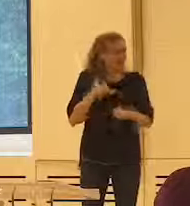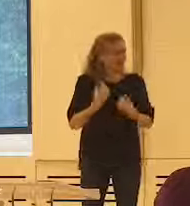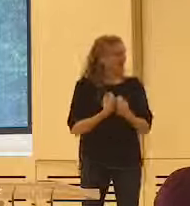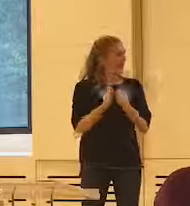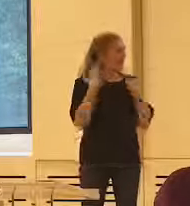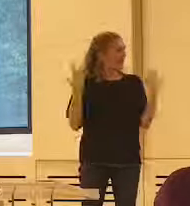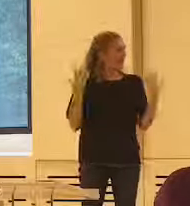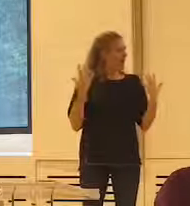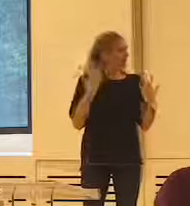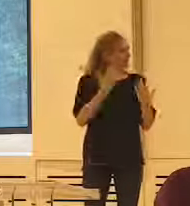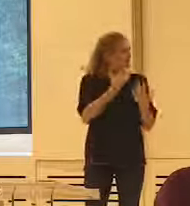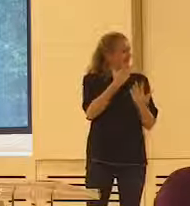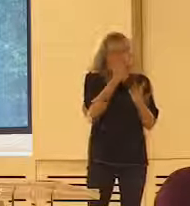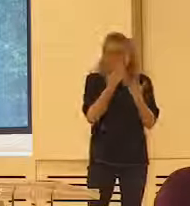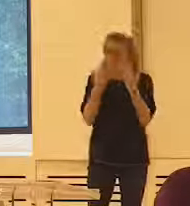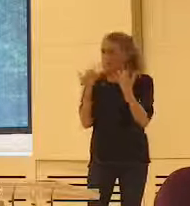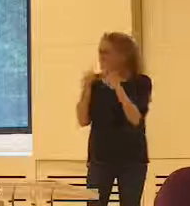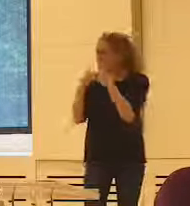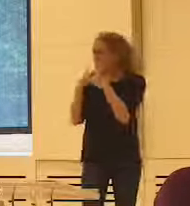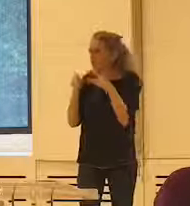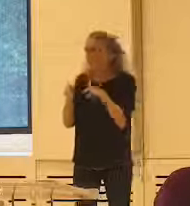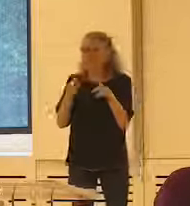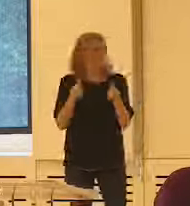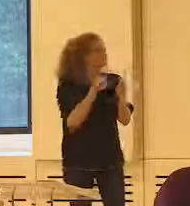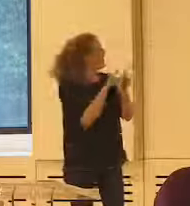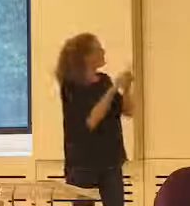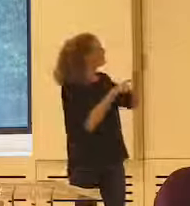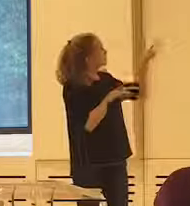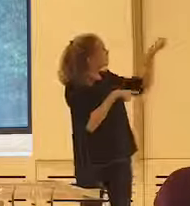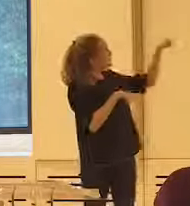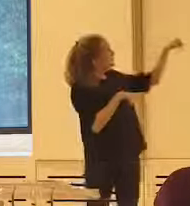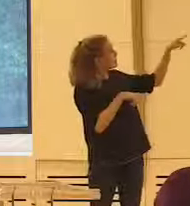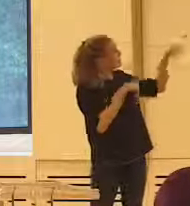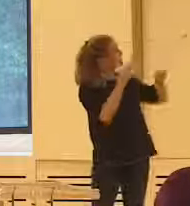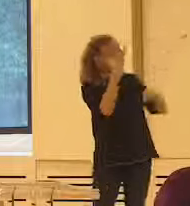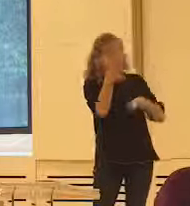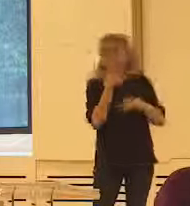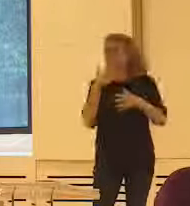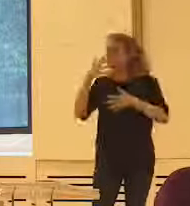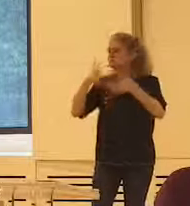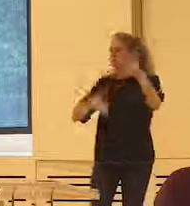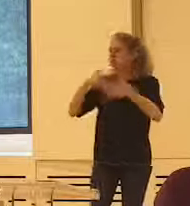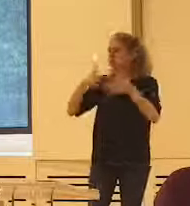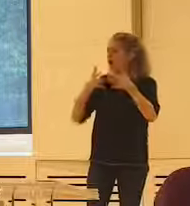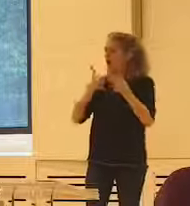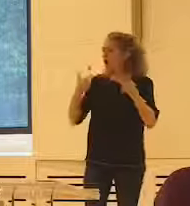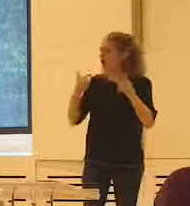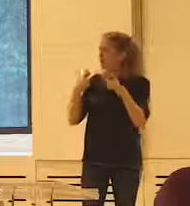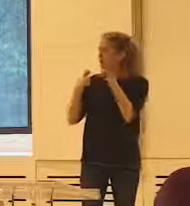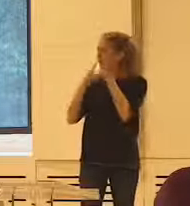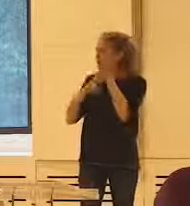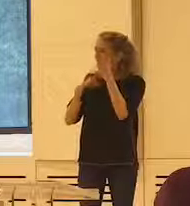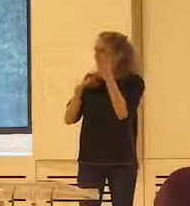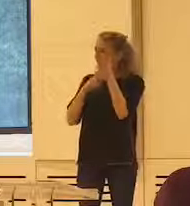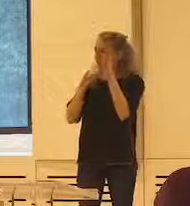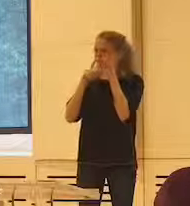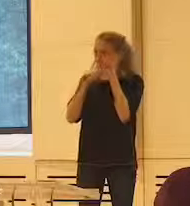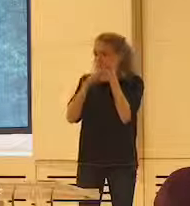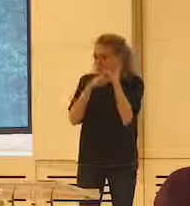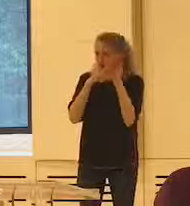and feel alone. But they should be inspired as well. There should be different ways for them to get access to this kind of inspirational language.